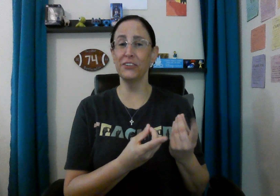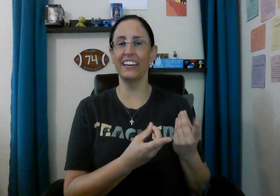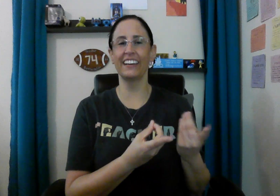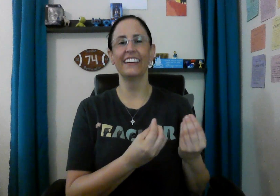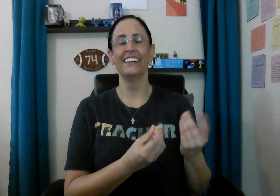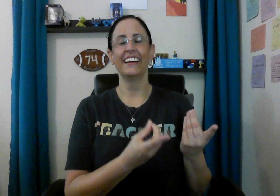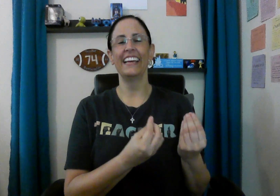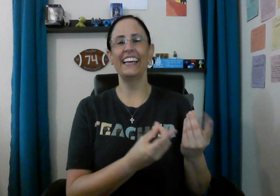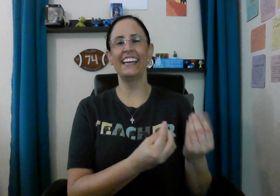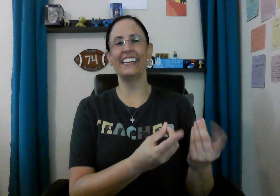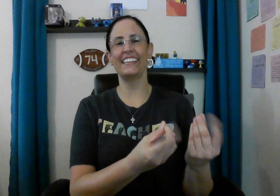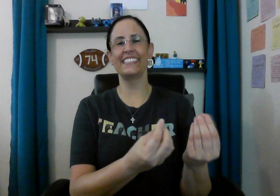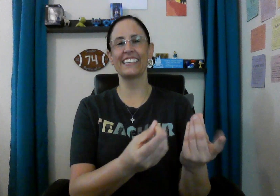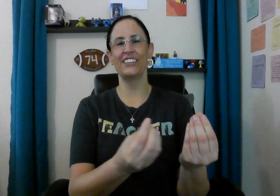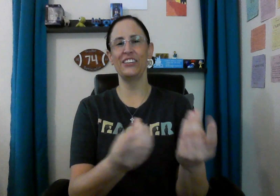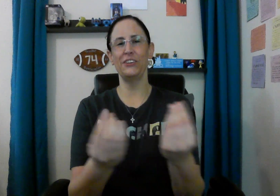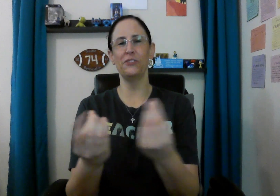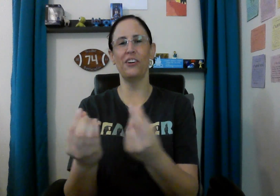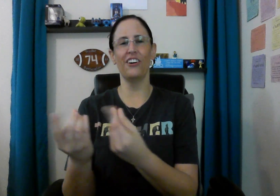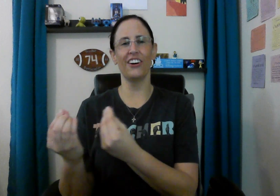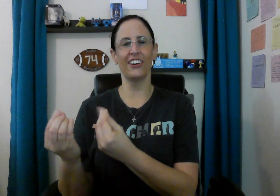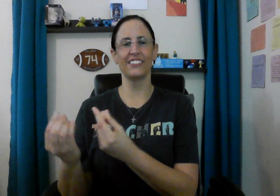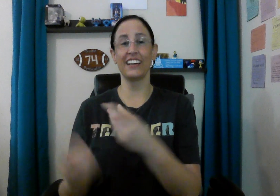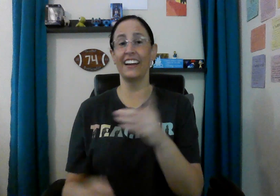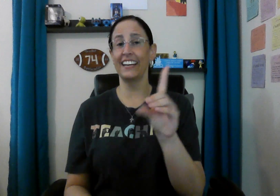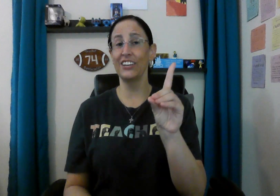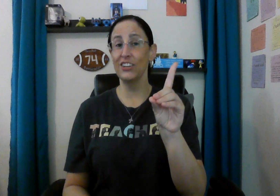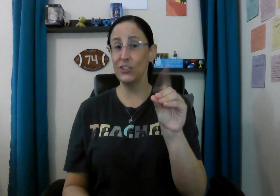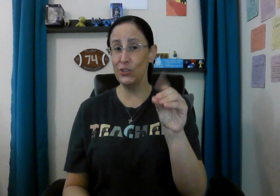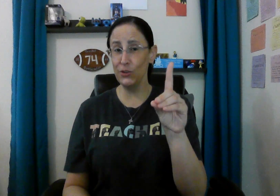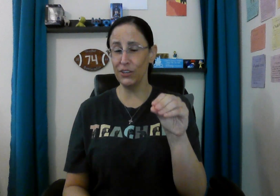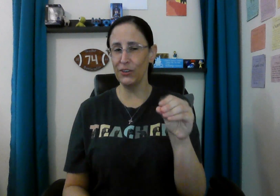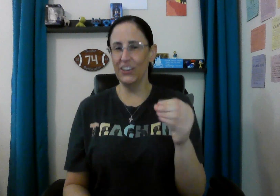doing is you are signing doo-doo